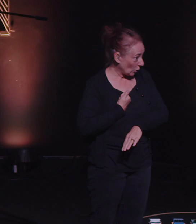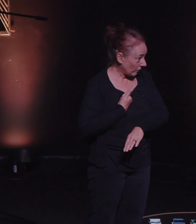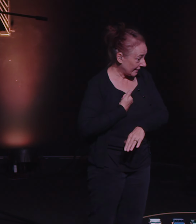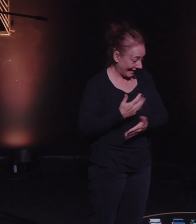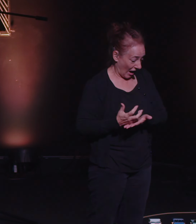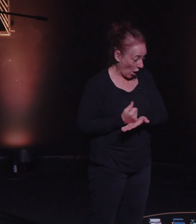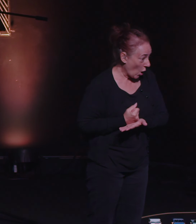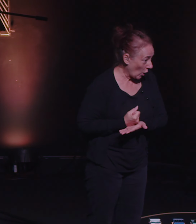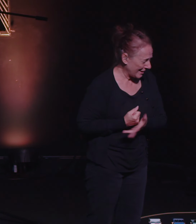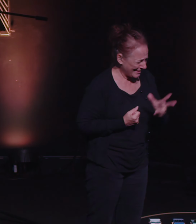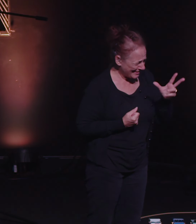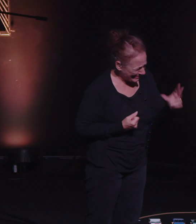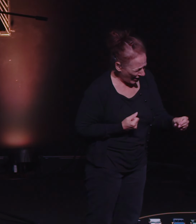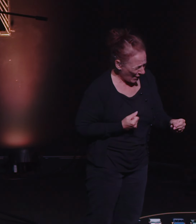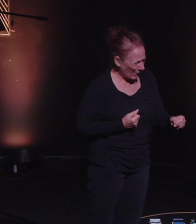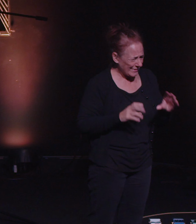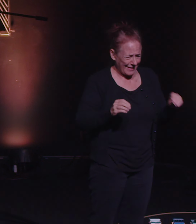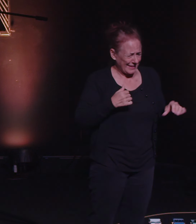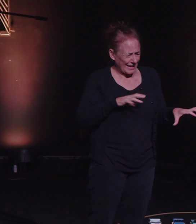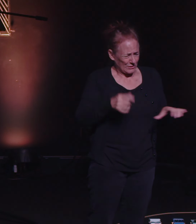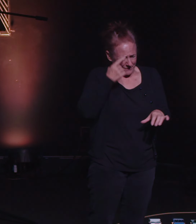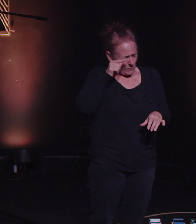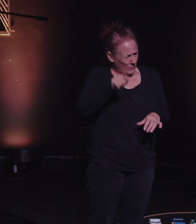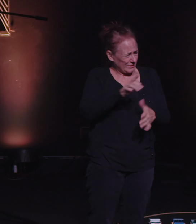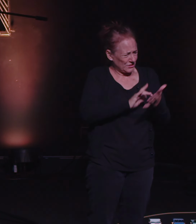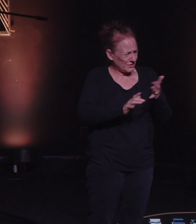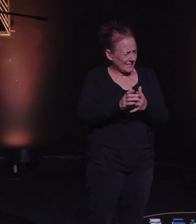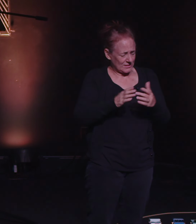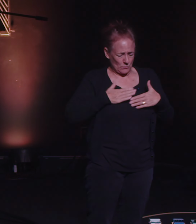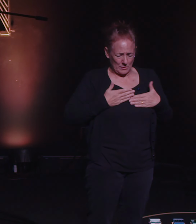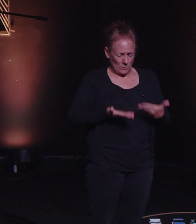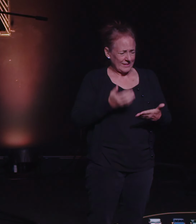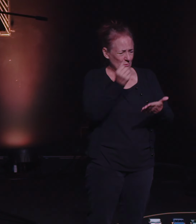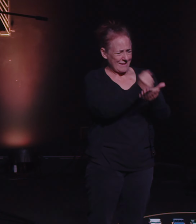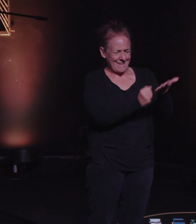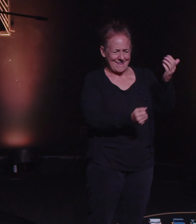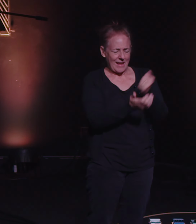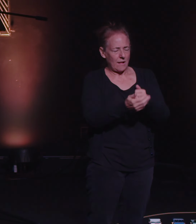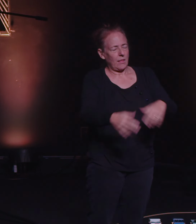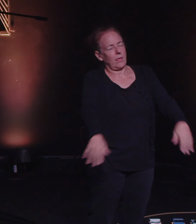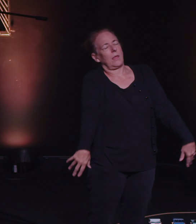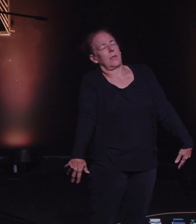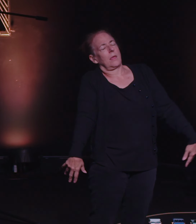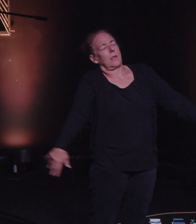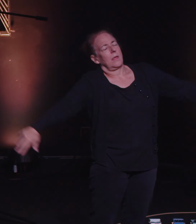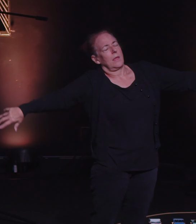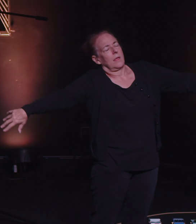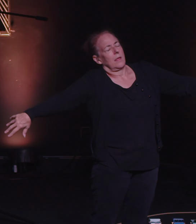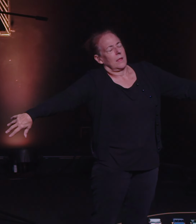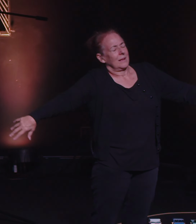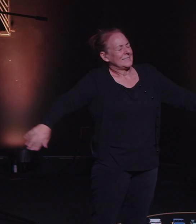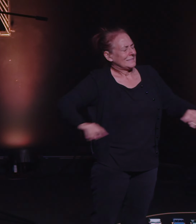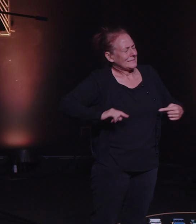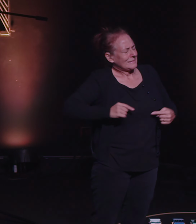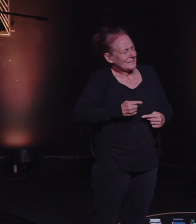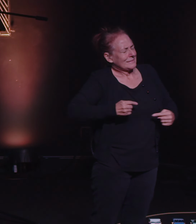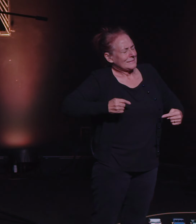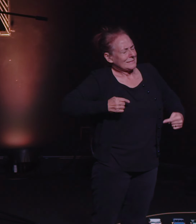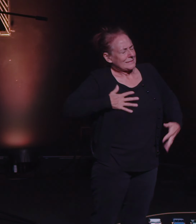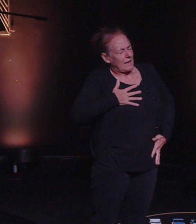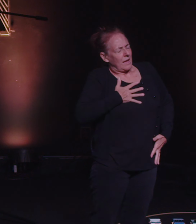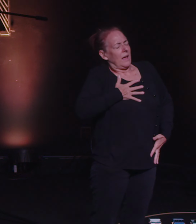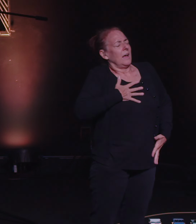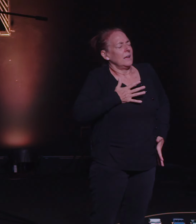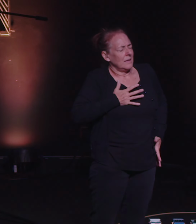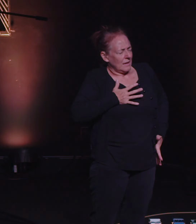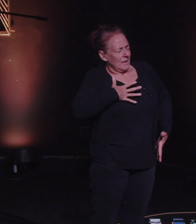earn it. There's nothing that I could do for him to be willing to be nailed to that cross and to hang there in one of the most brutal ways ever